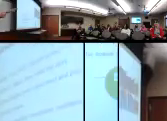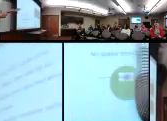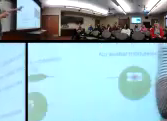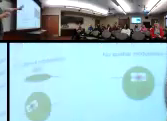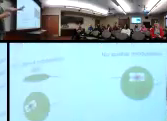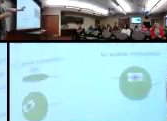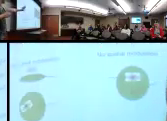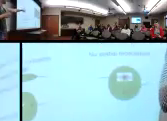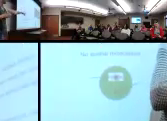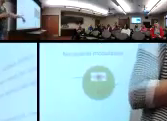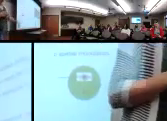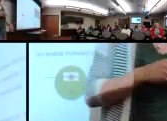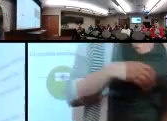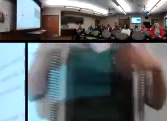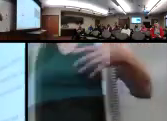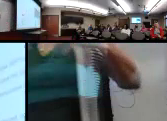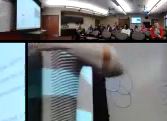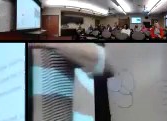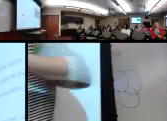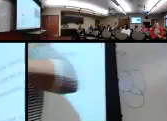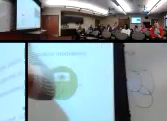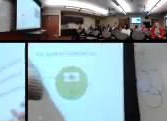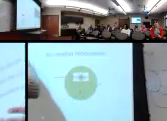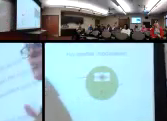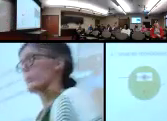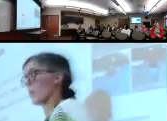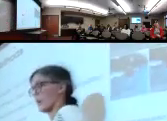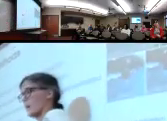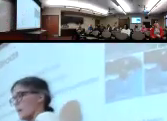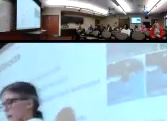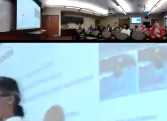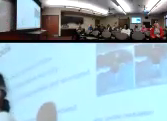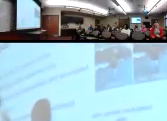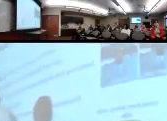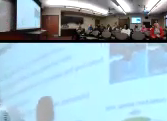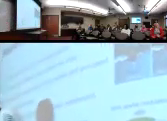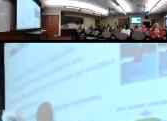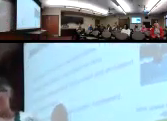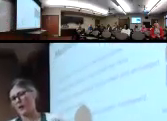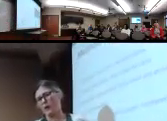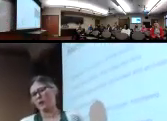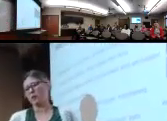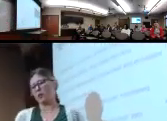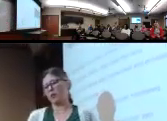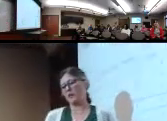sure to include spatial modulation, which is essentially morphological marking in ASL.